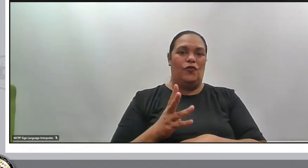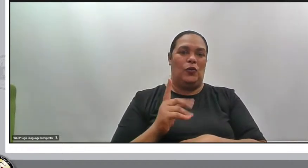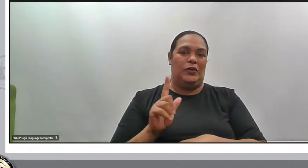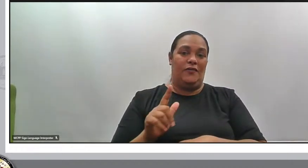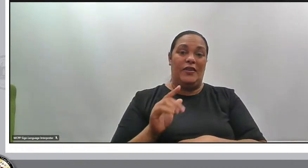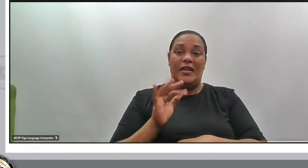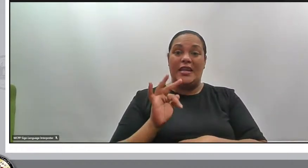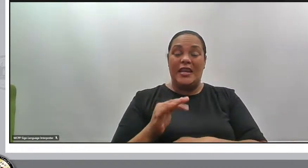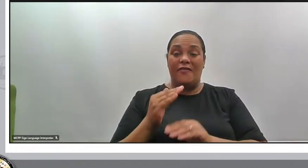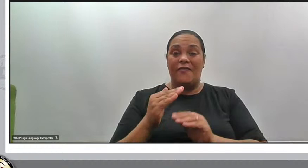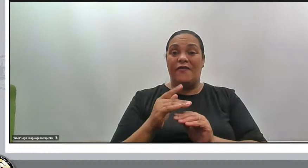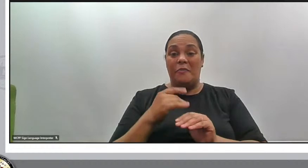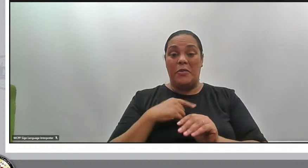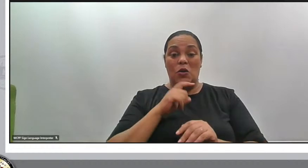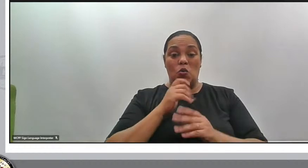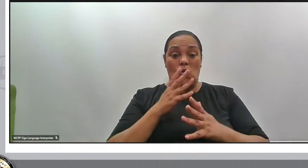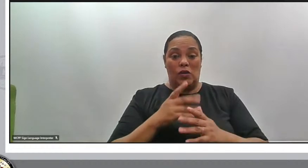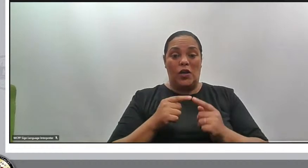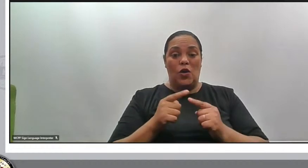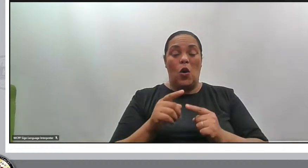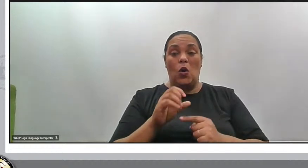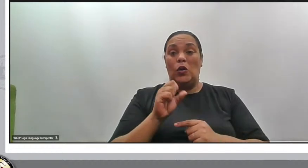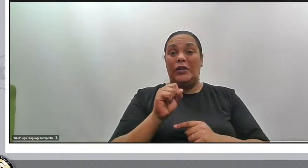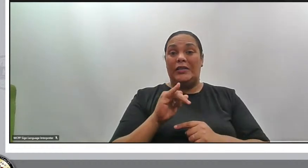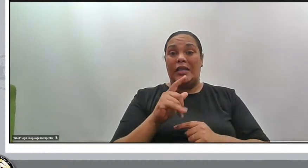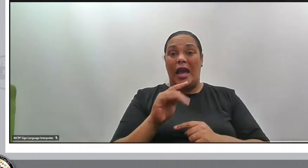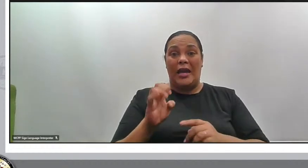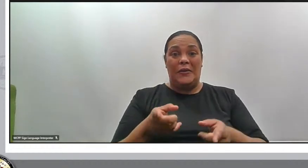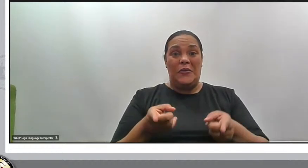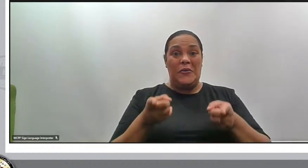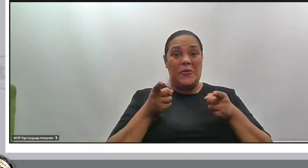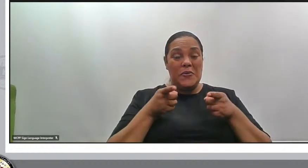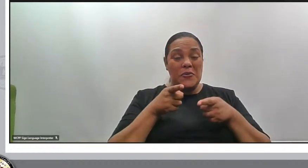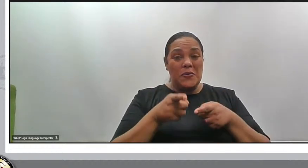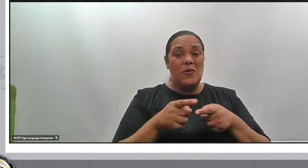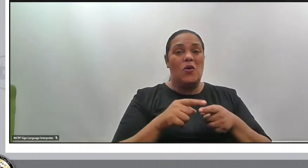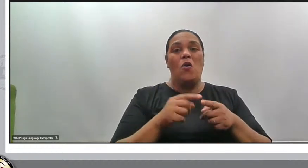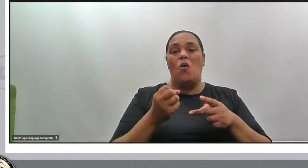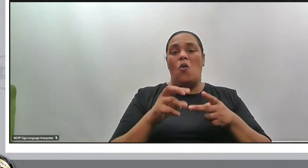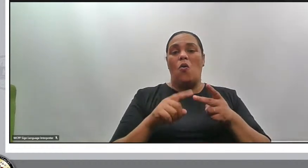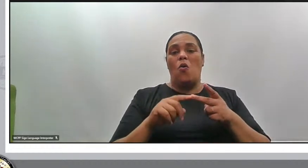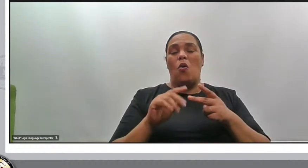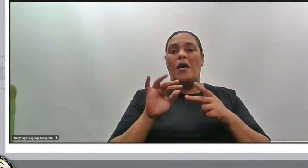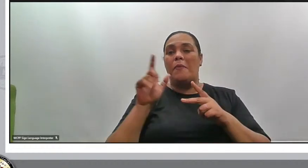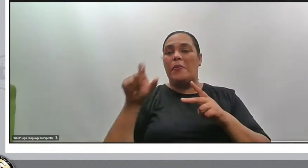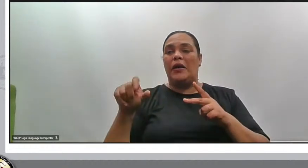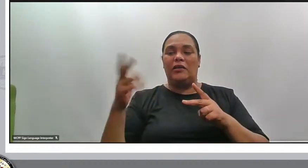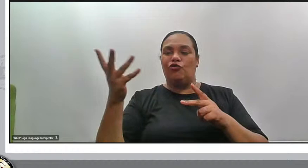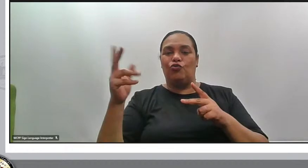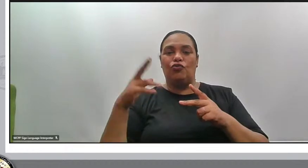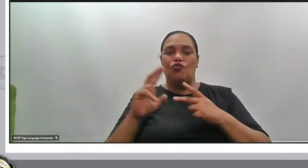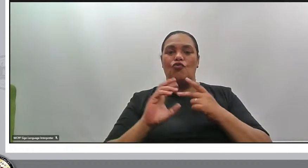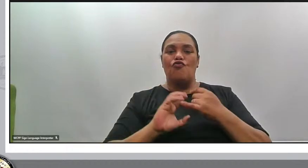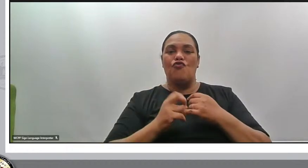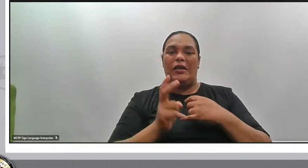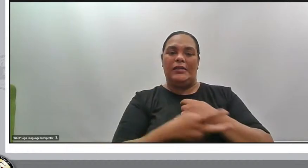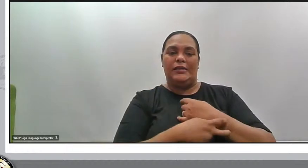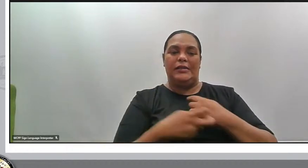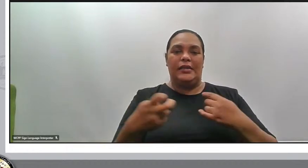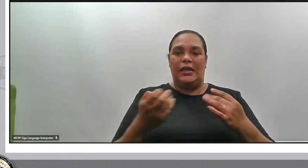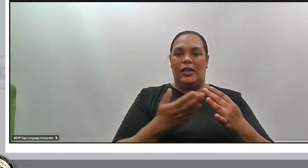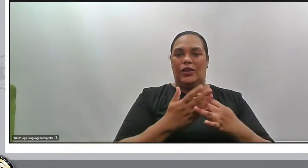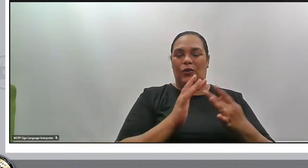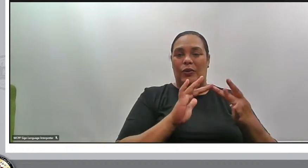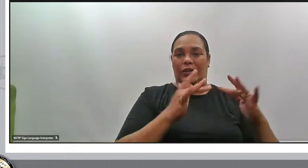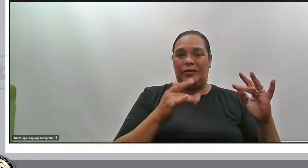end user go to a certain site that is malicious, should a hacker try to attempt to